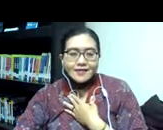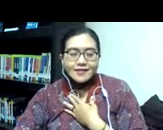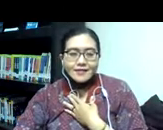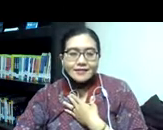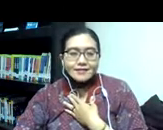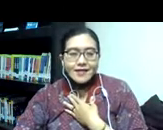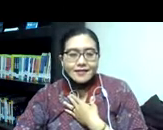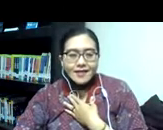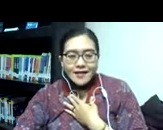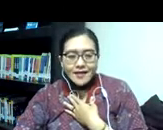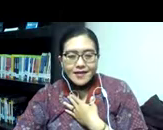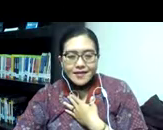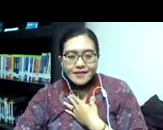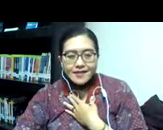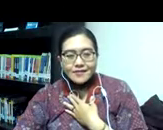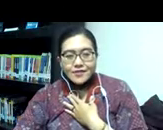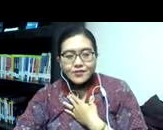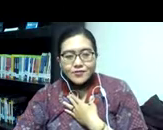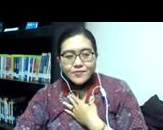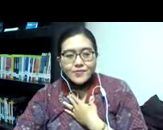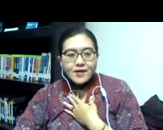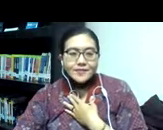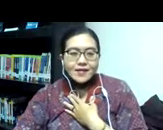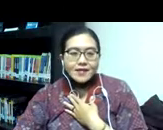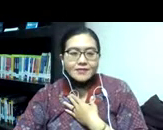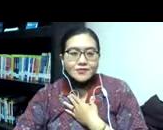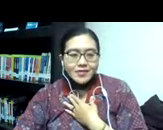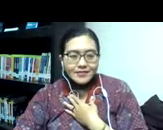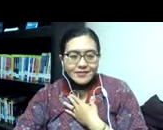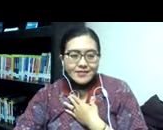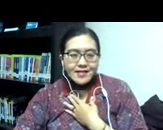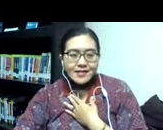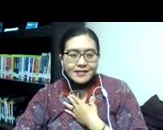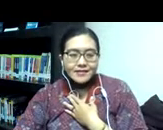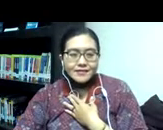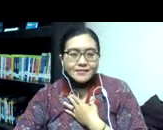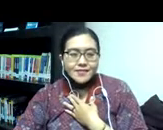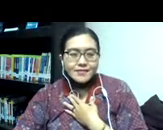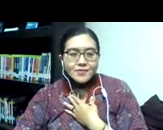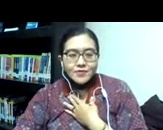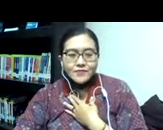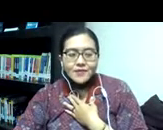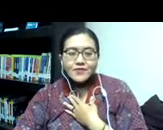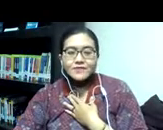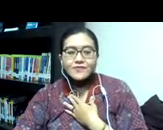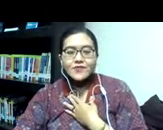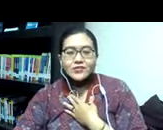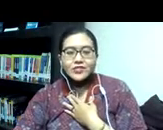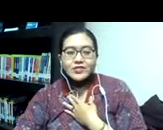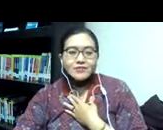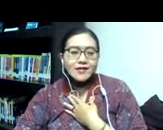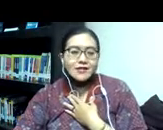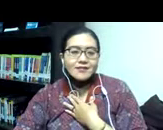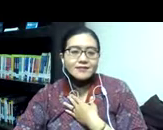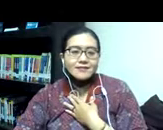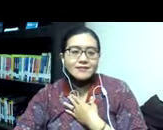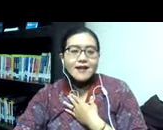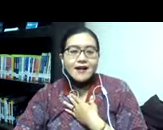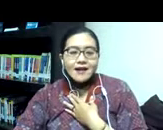see in sign A, yeah, two palms are twisted like the movement of washing